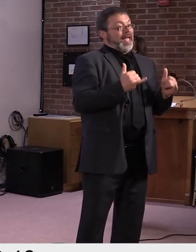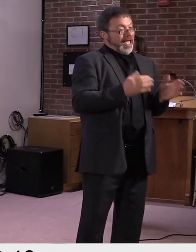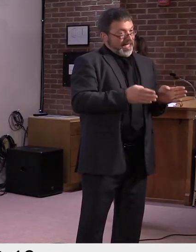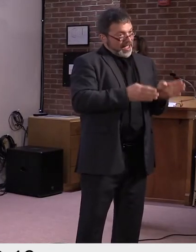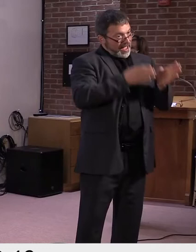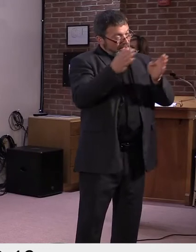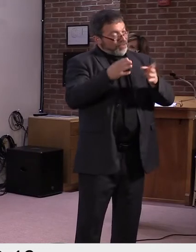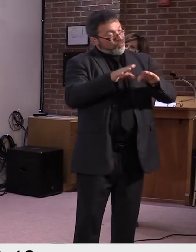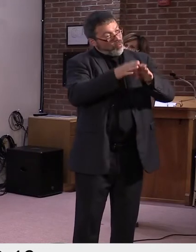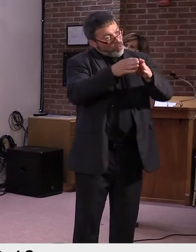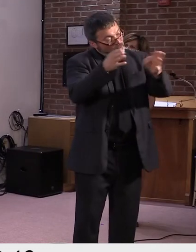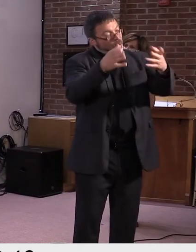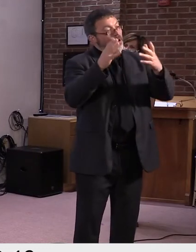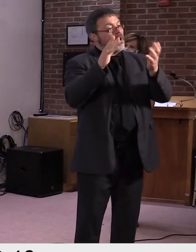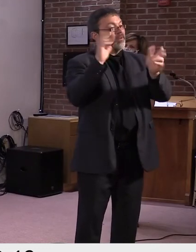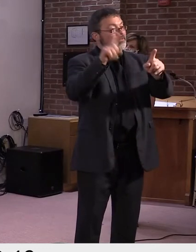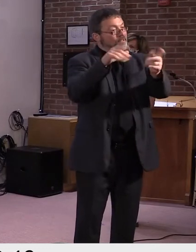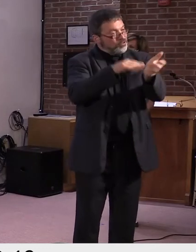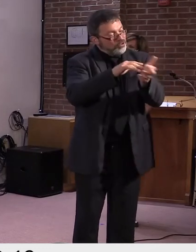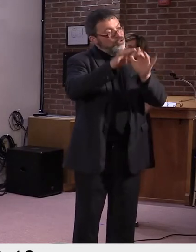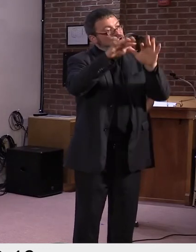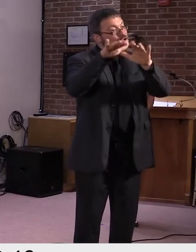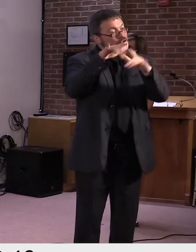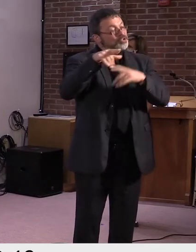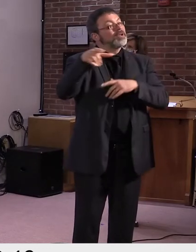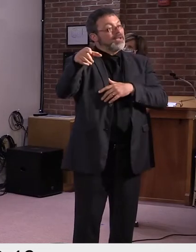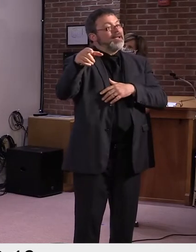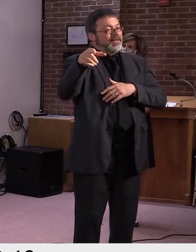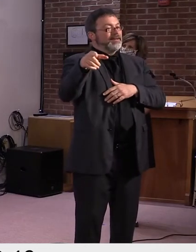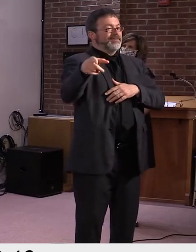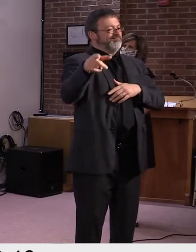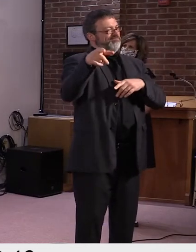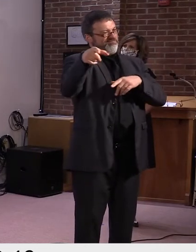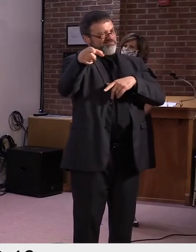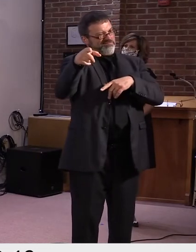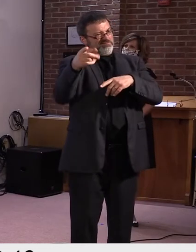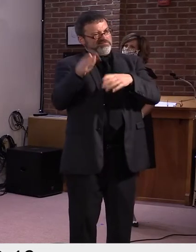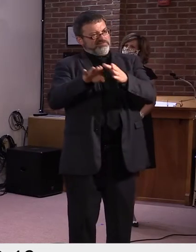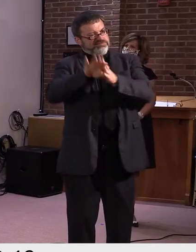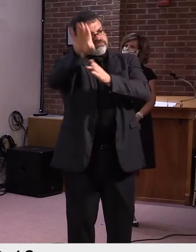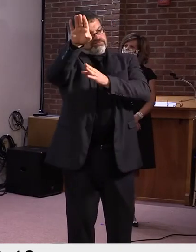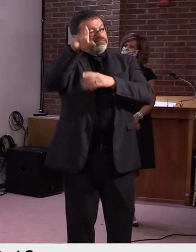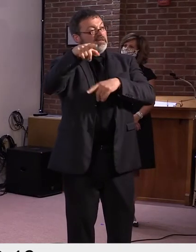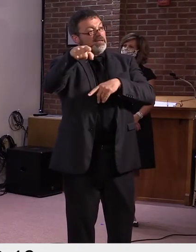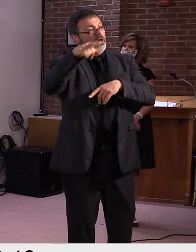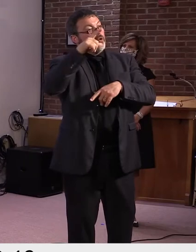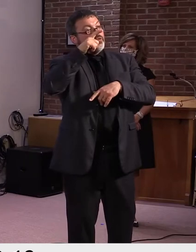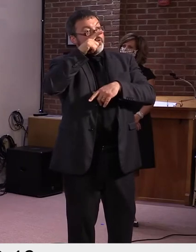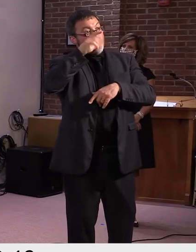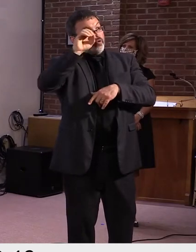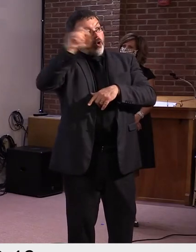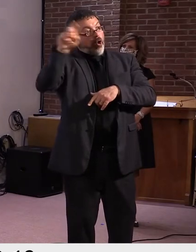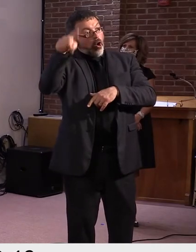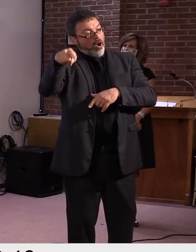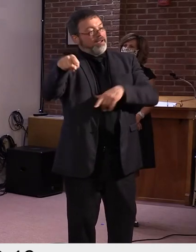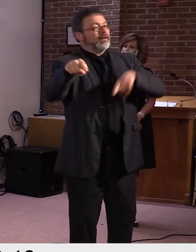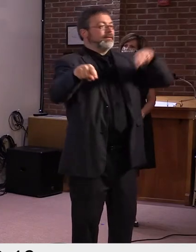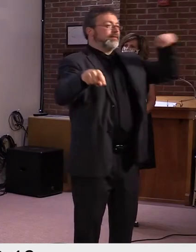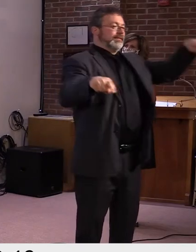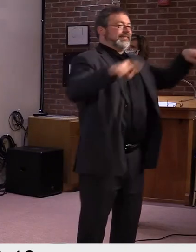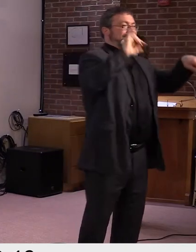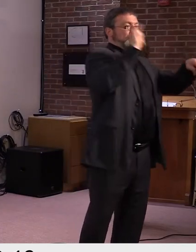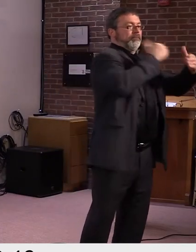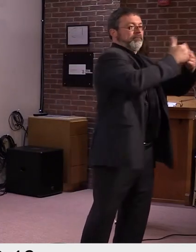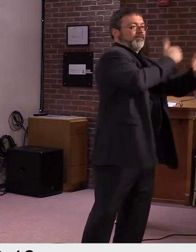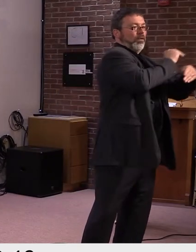I wouldn't say that we're over what we were last year. It's just a matter of that increasing rate since the pandemic